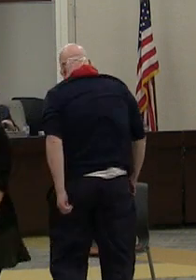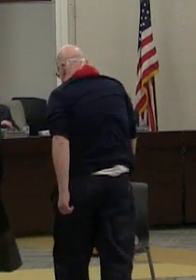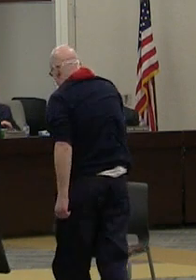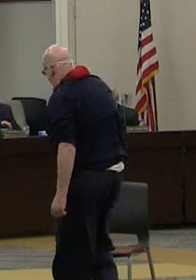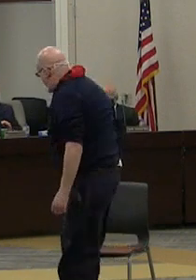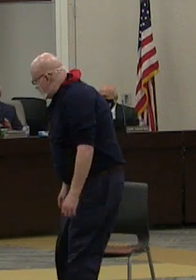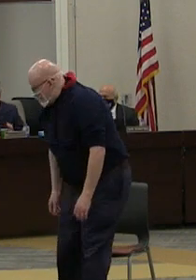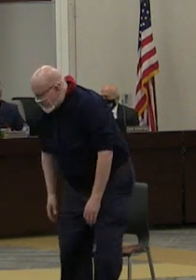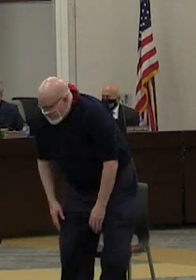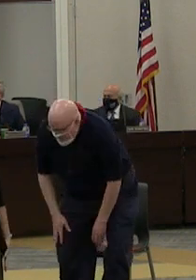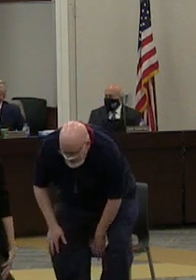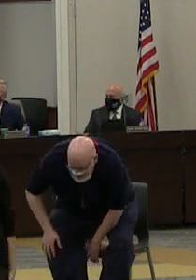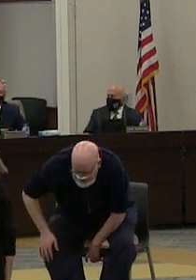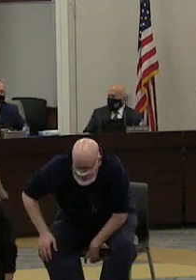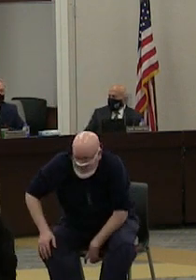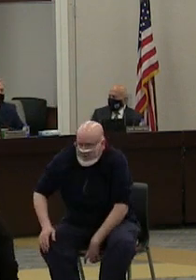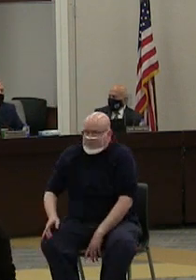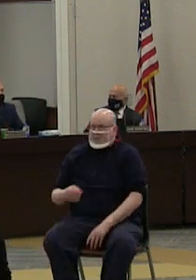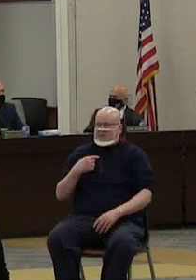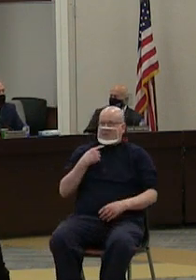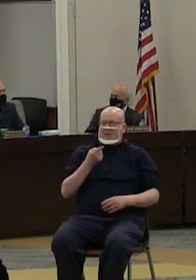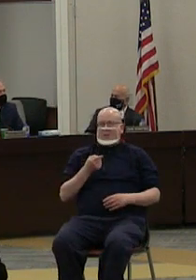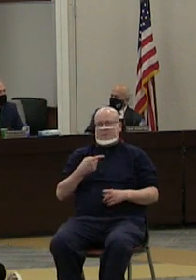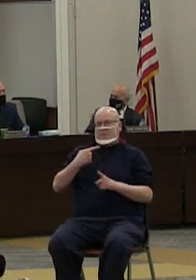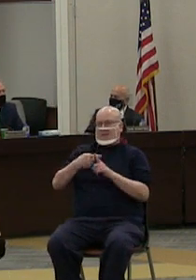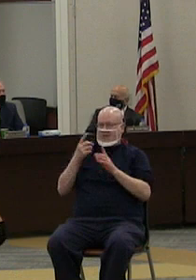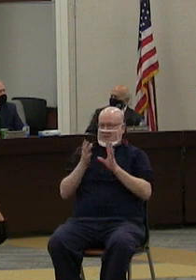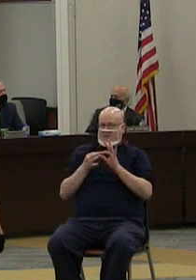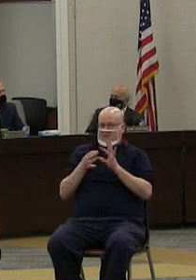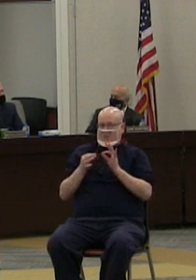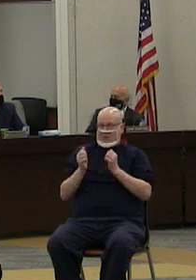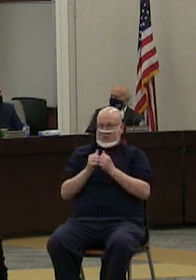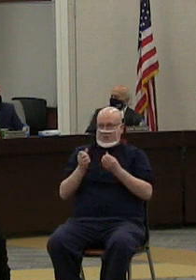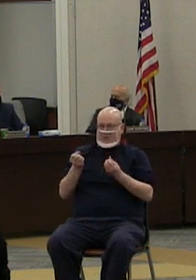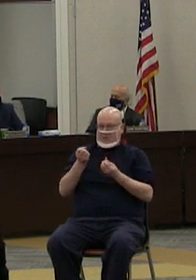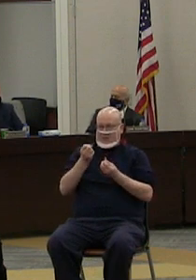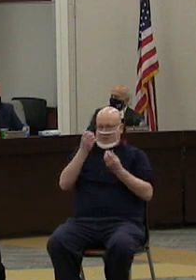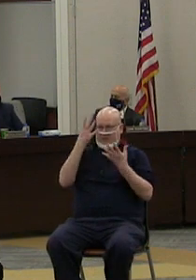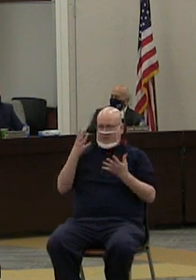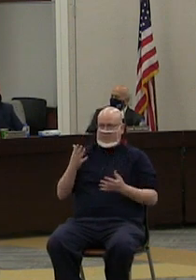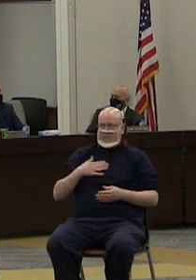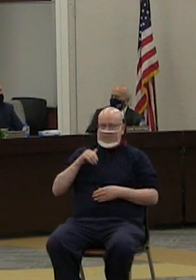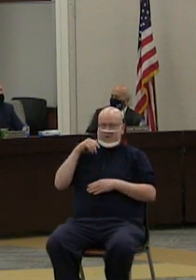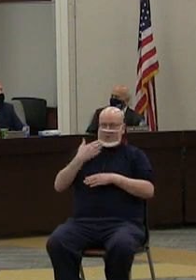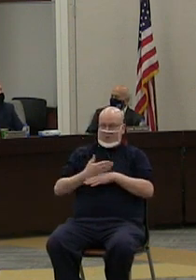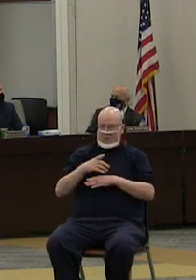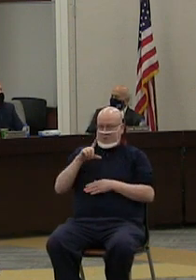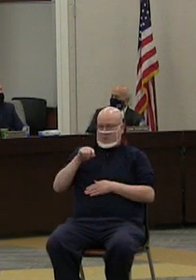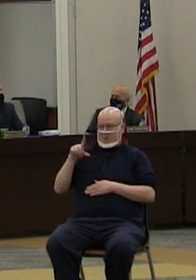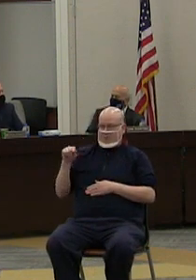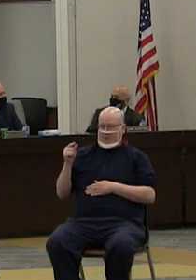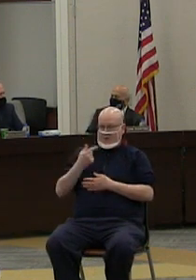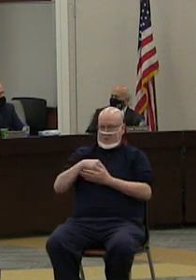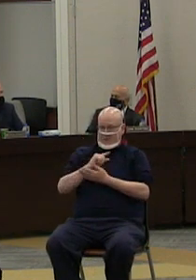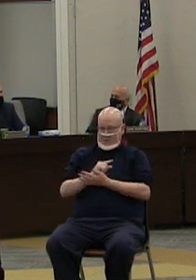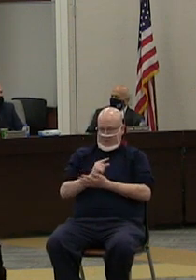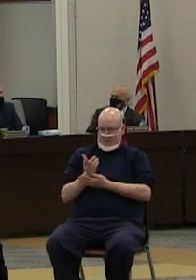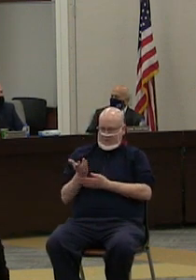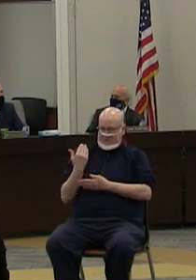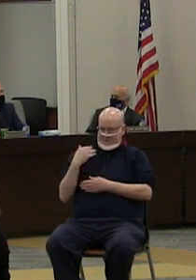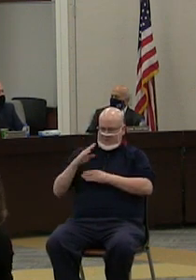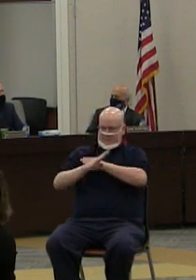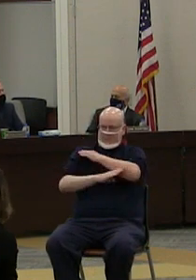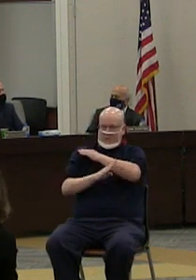I'll share a positive story kind of behind the data and the fact that with the college preparation, my daughter was a 2020 graduate, and this past